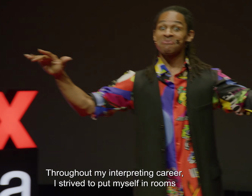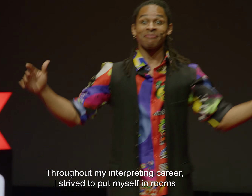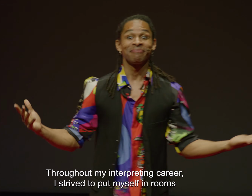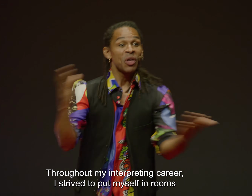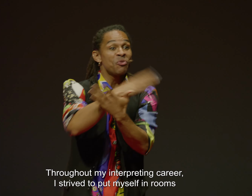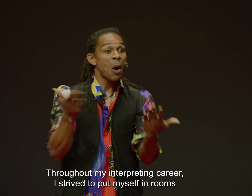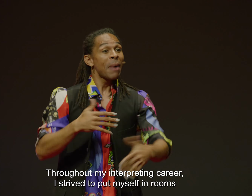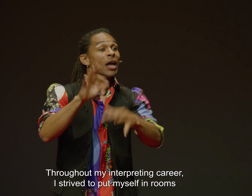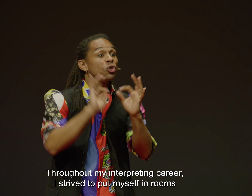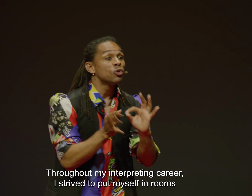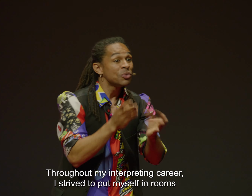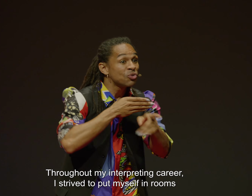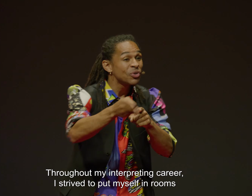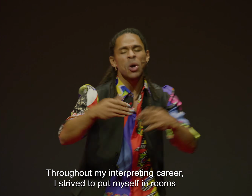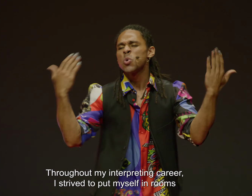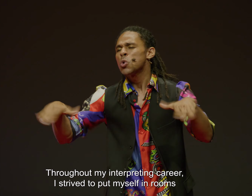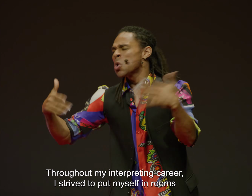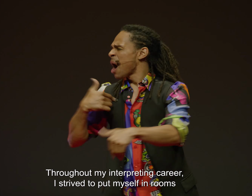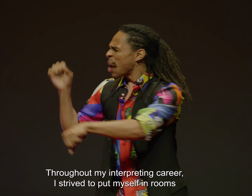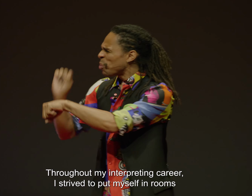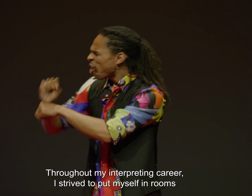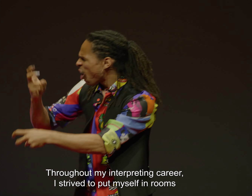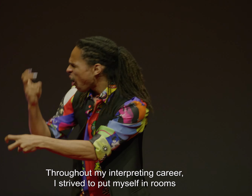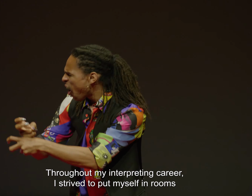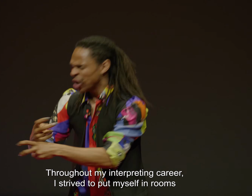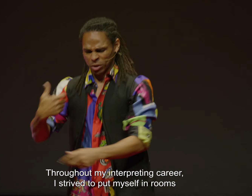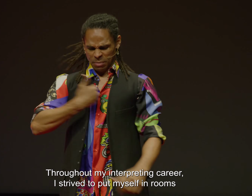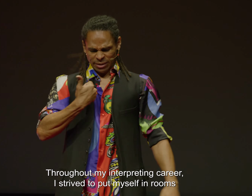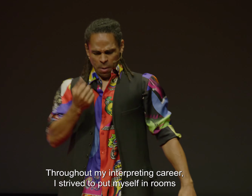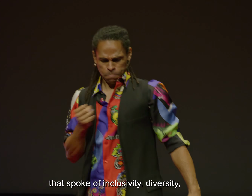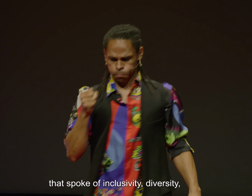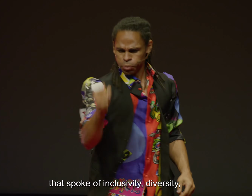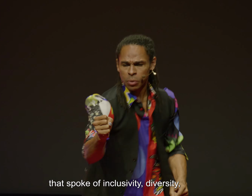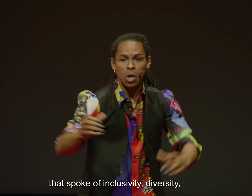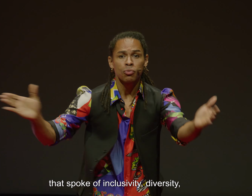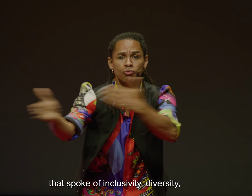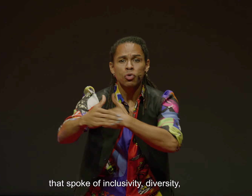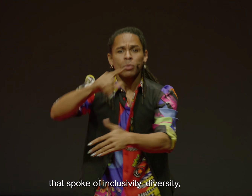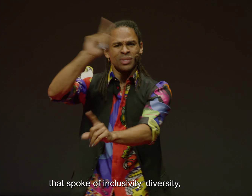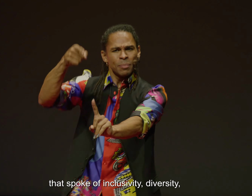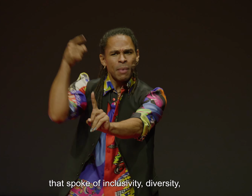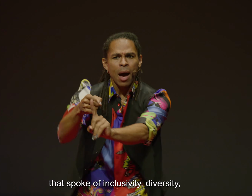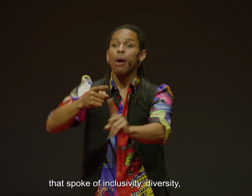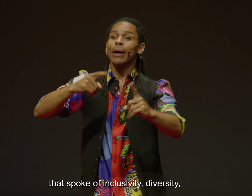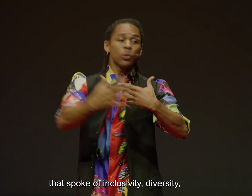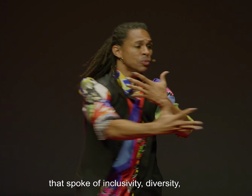my interpreting career, I strived to put myself in rooms that spoke of inclusivity,